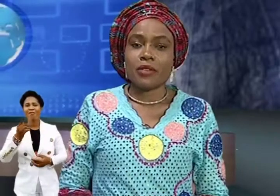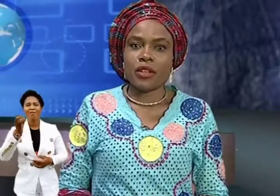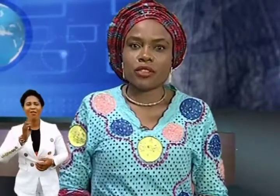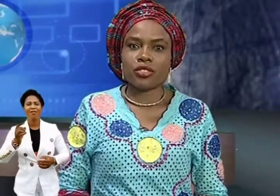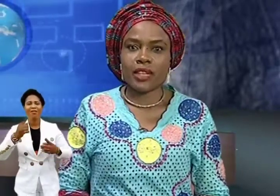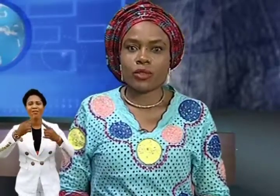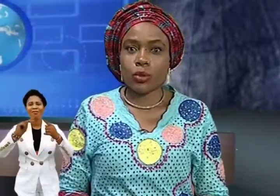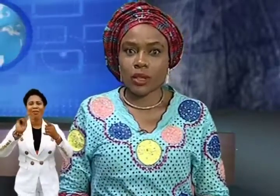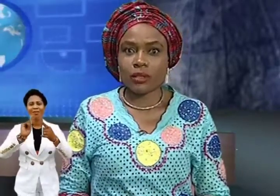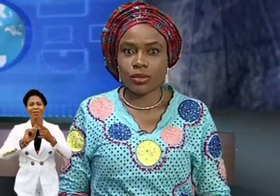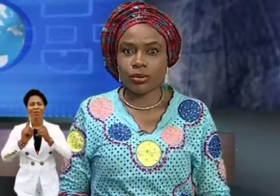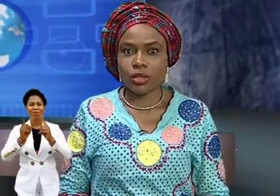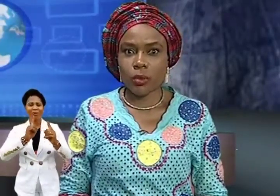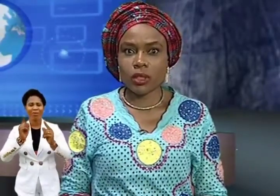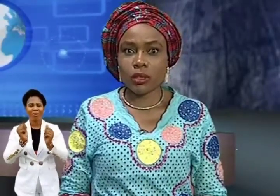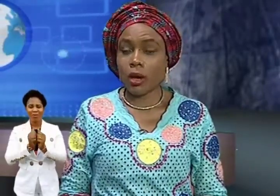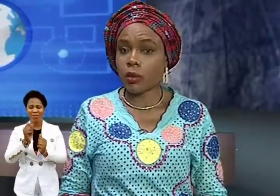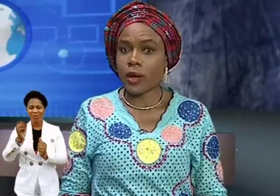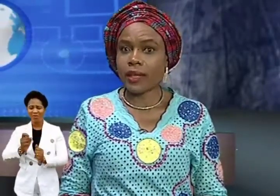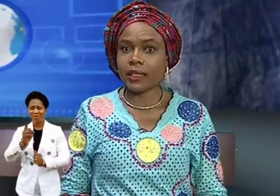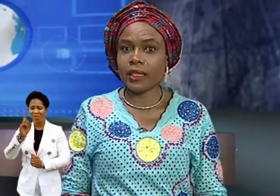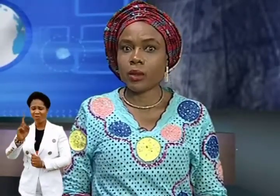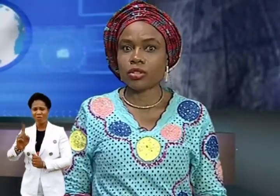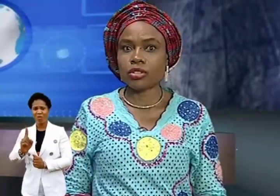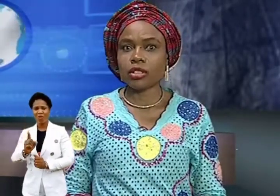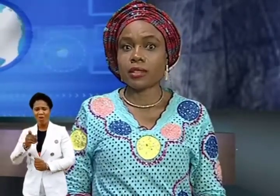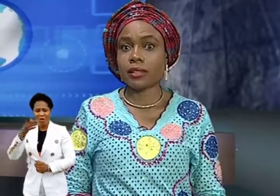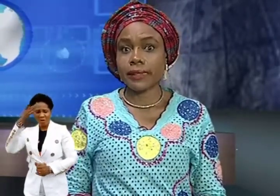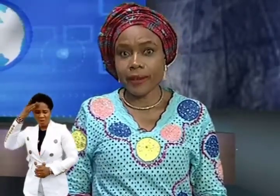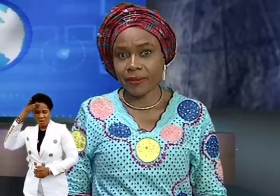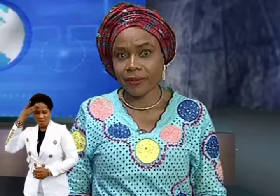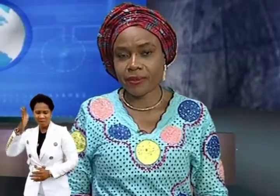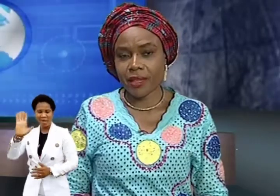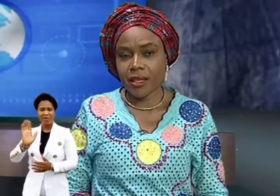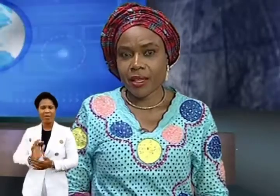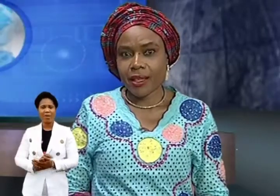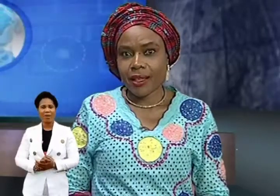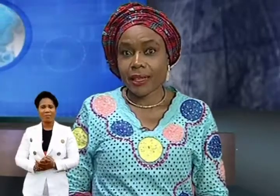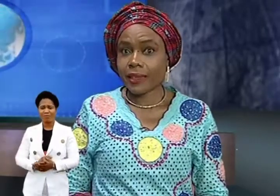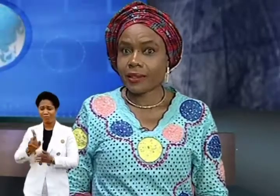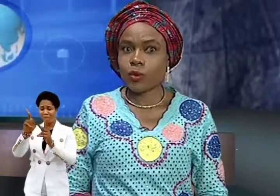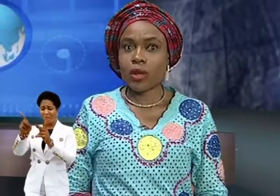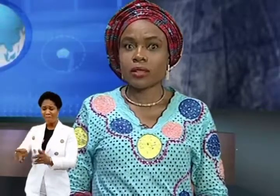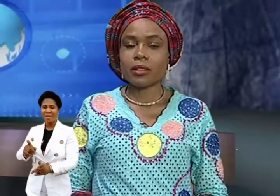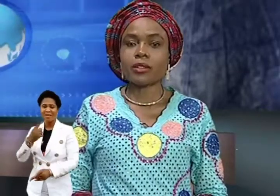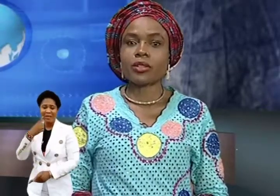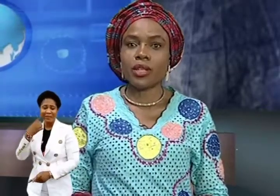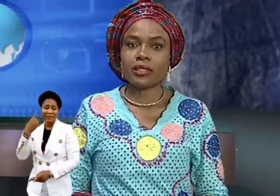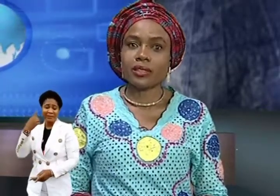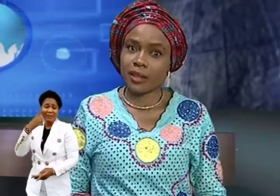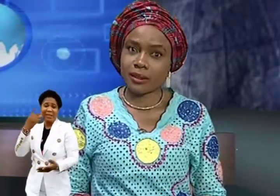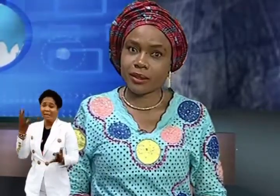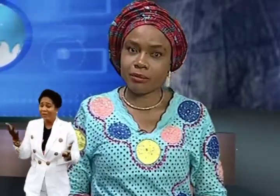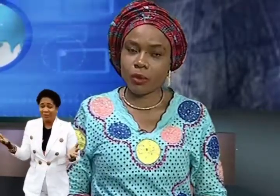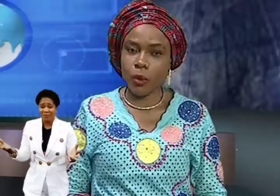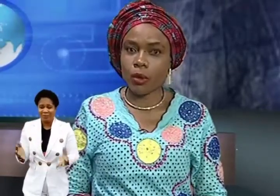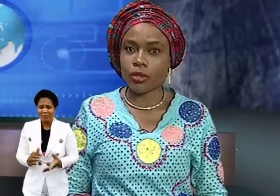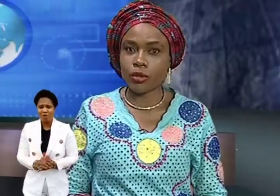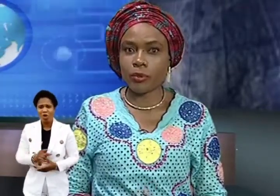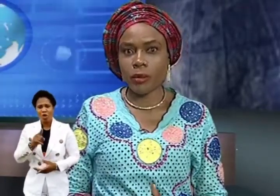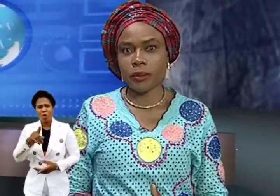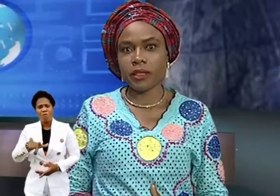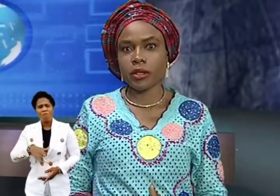Have you ever tried talking to someone unaware he or she is deaf? I guess it was a Herculean task,